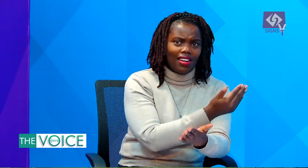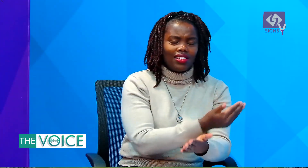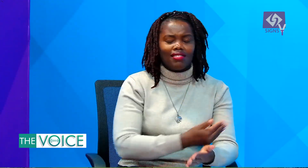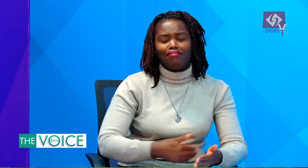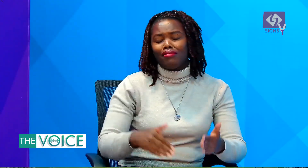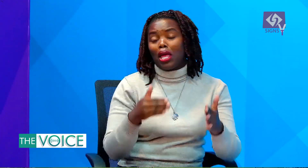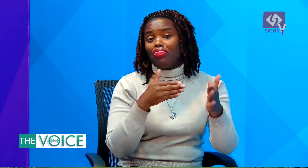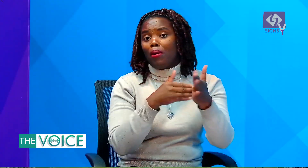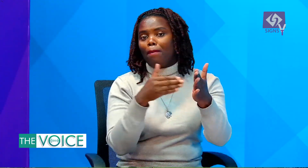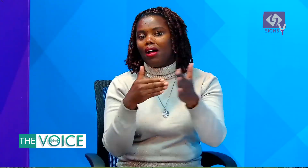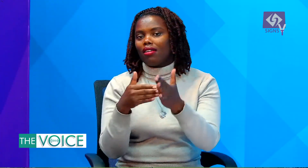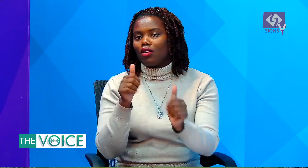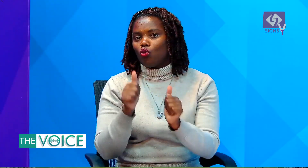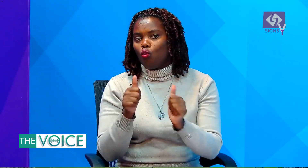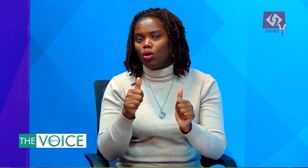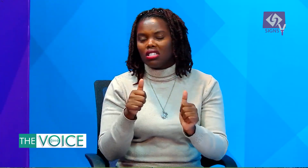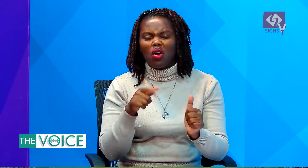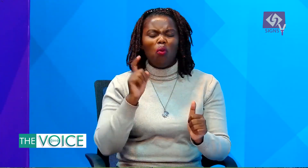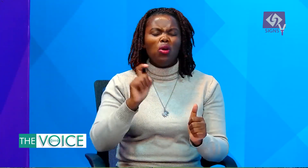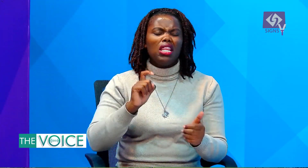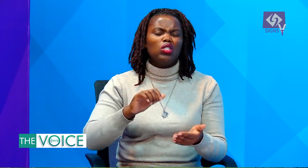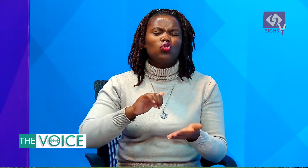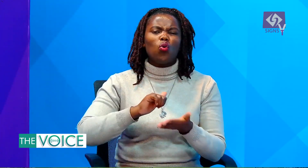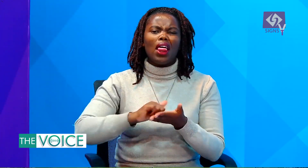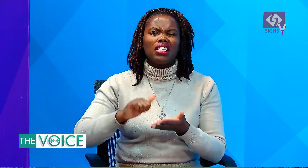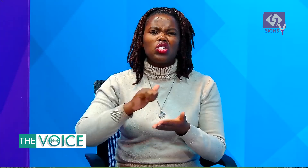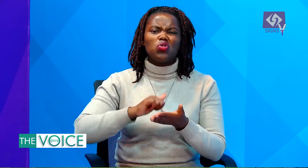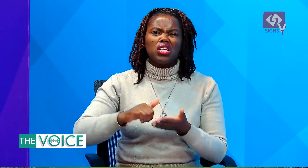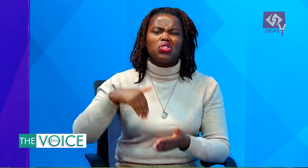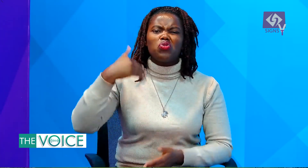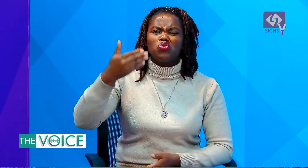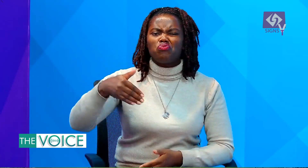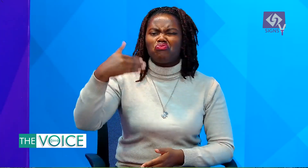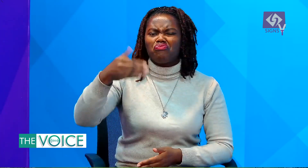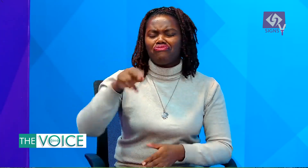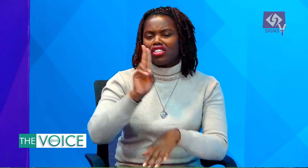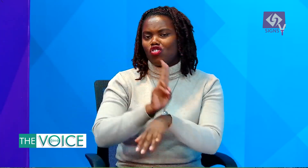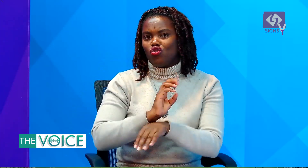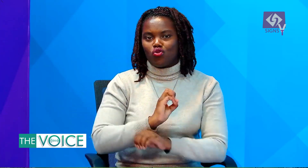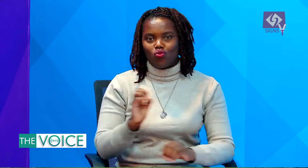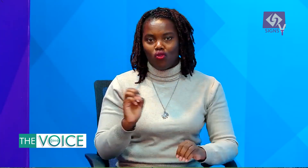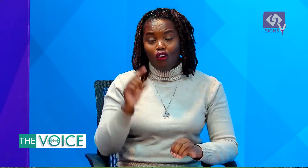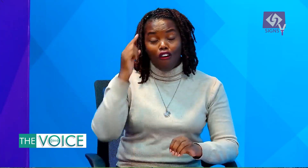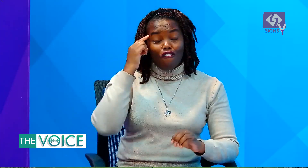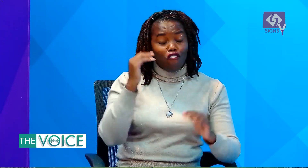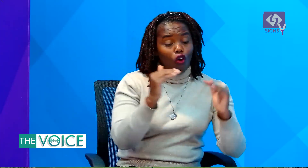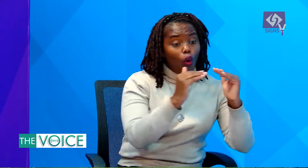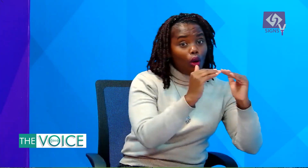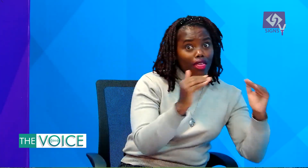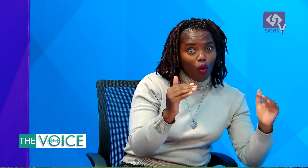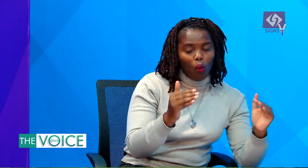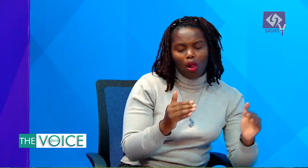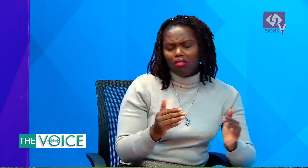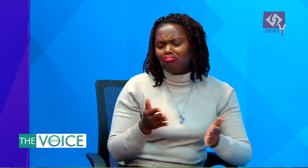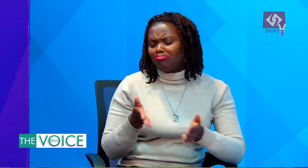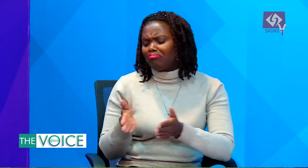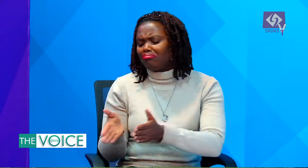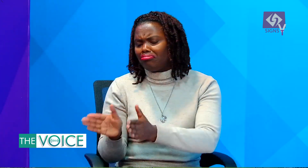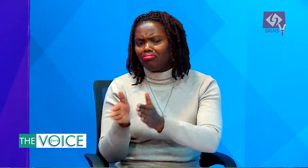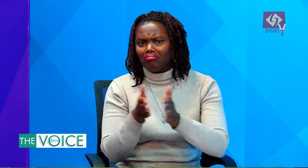Try to eradicate the barriers. Do not be giving excuses. For us to